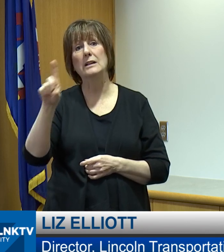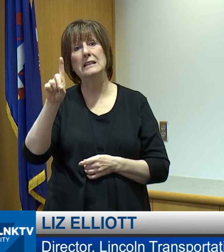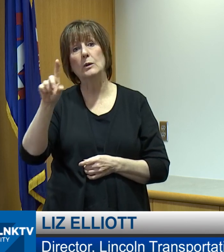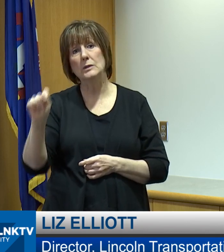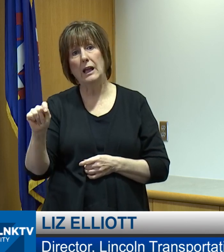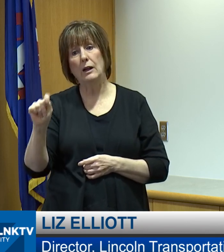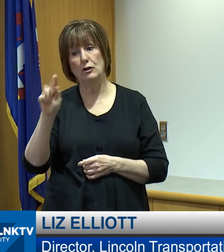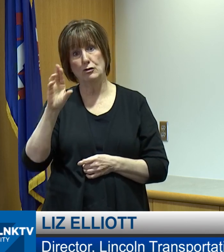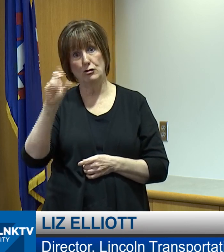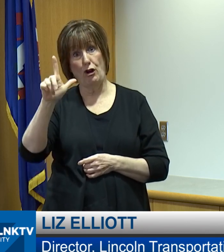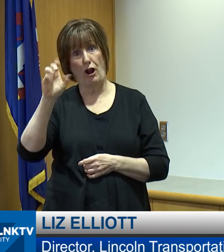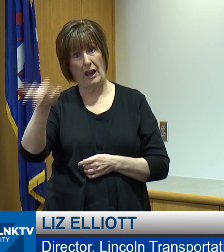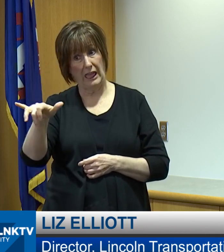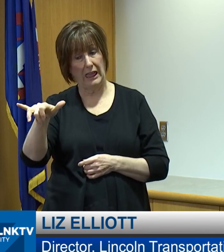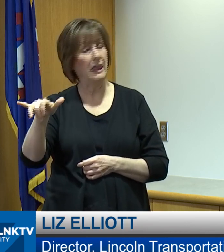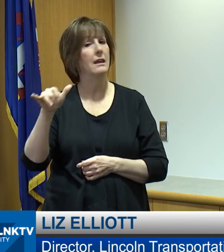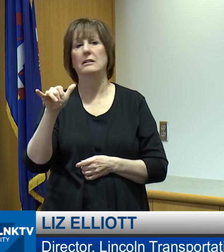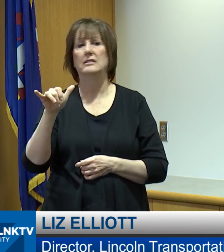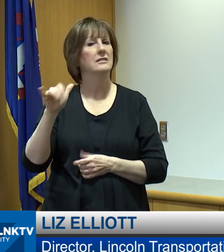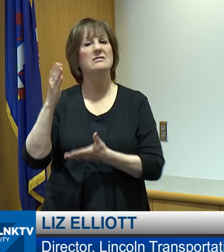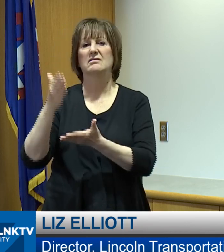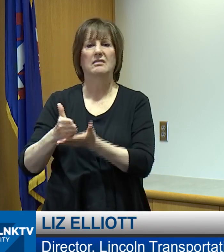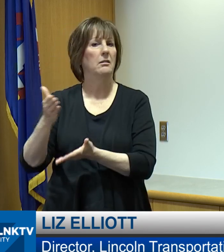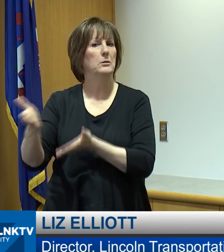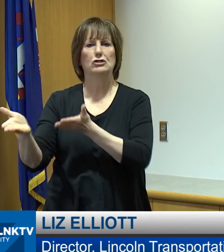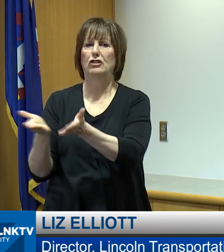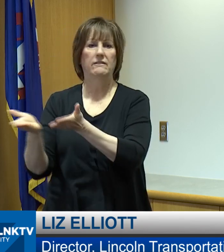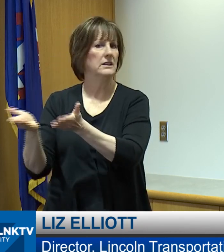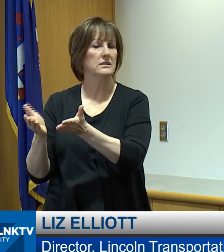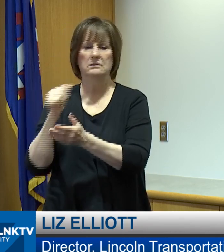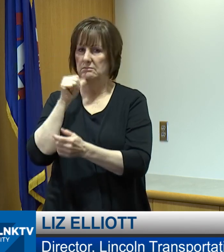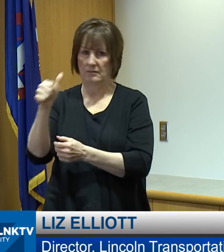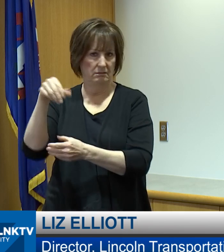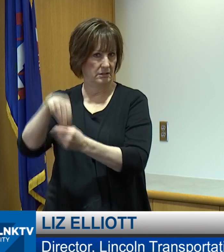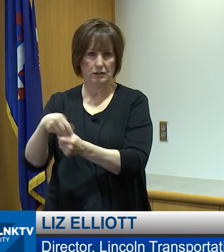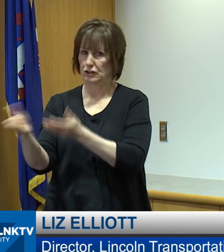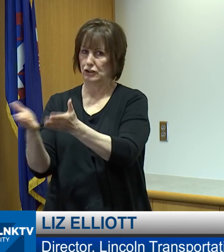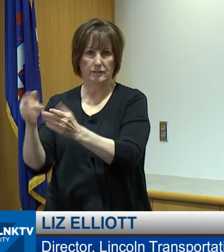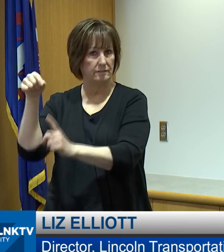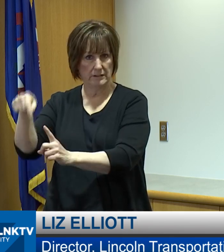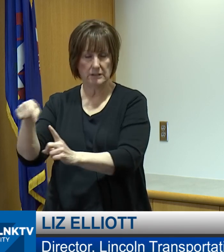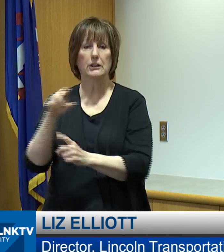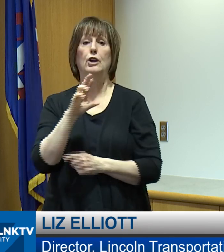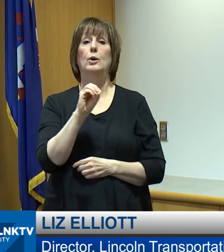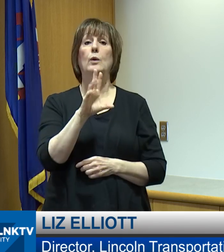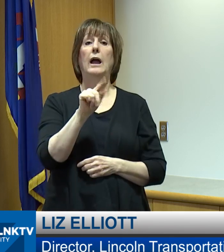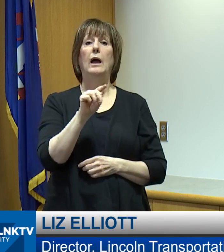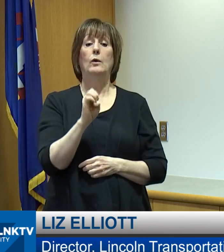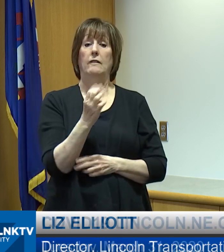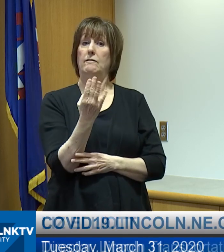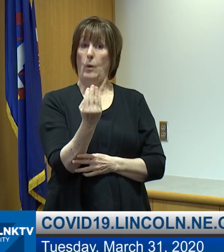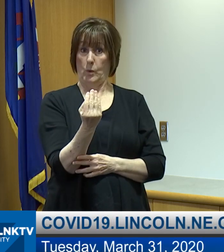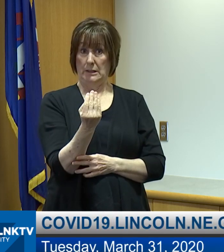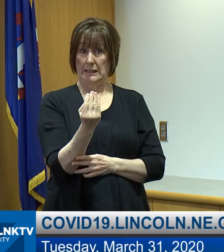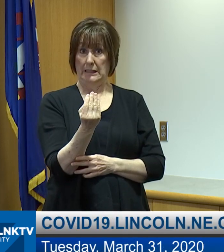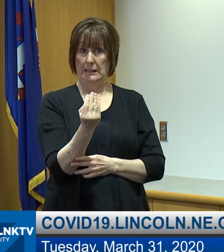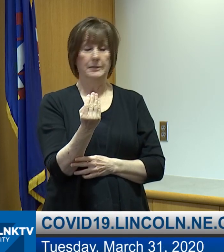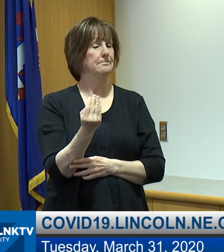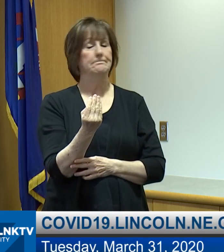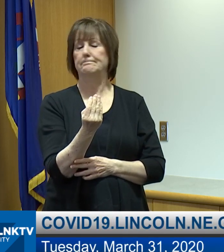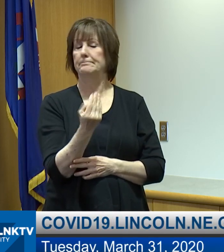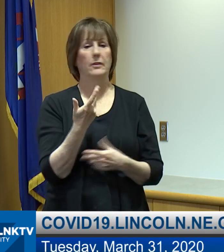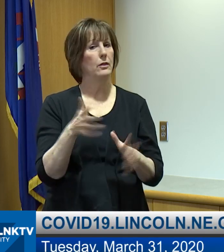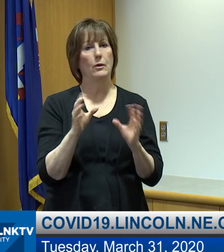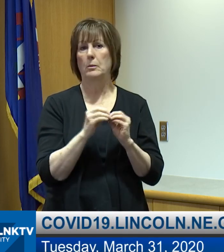service while we're in this reduced schedule. There's also Route 14 that will also not